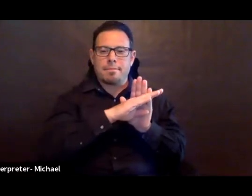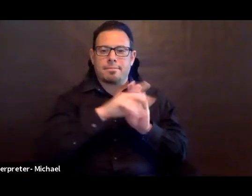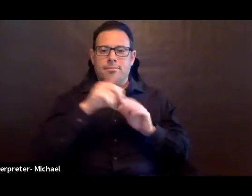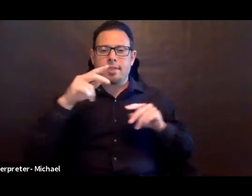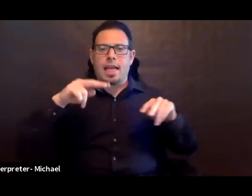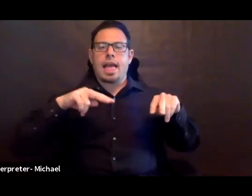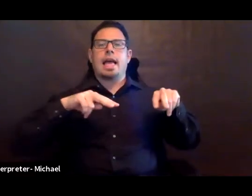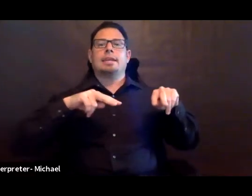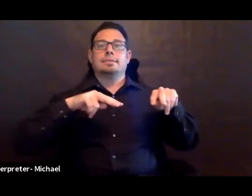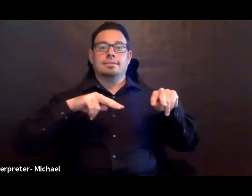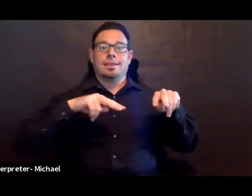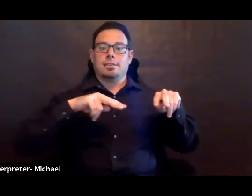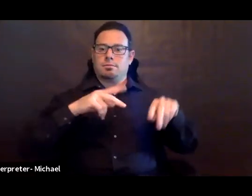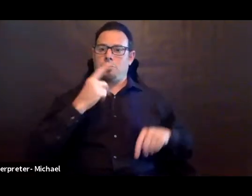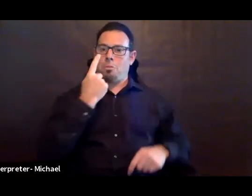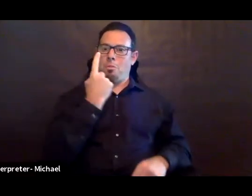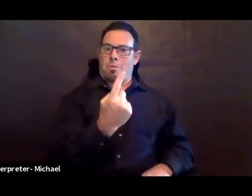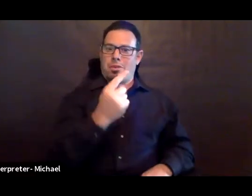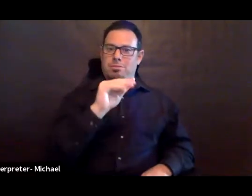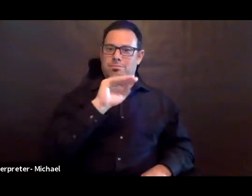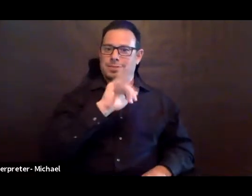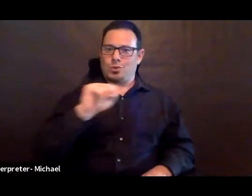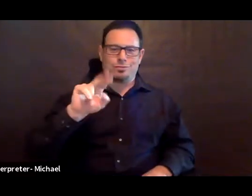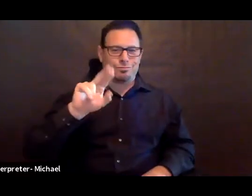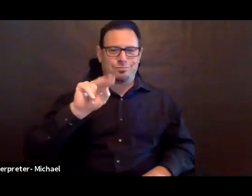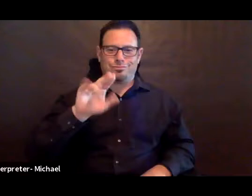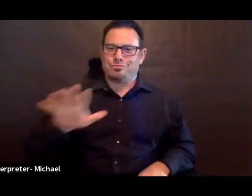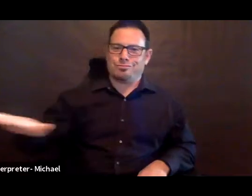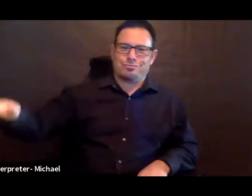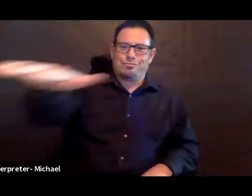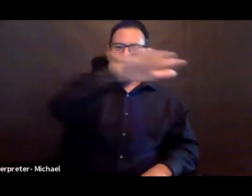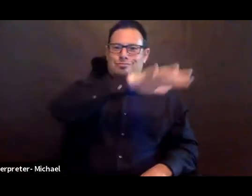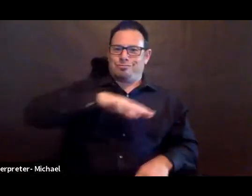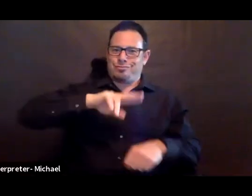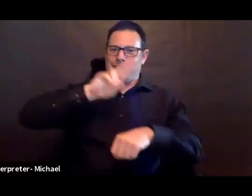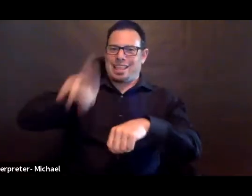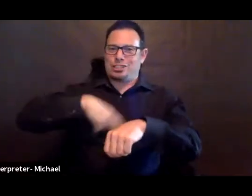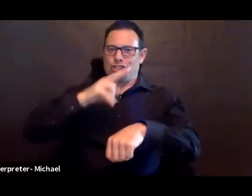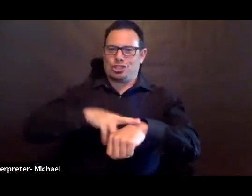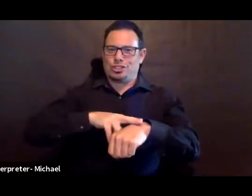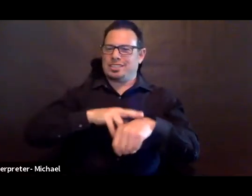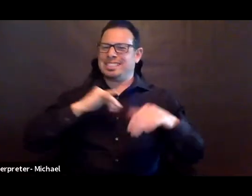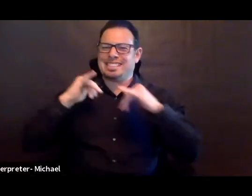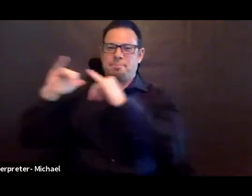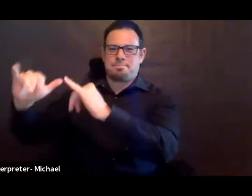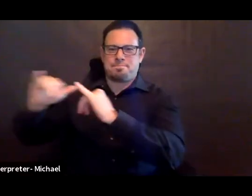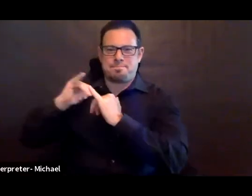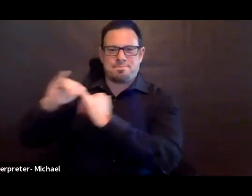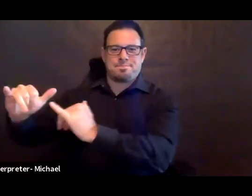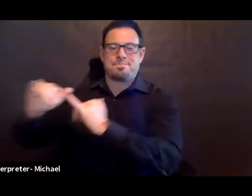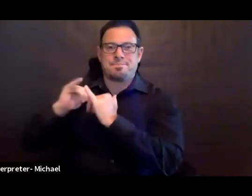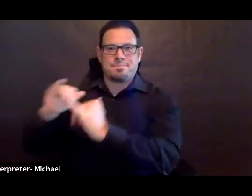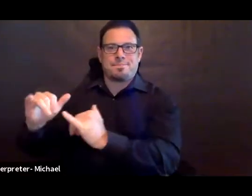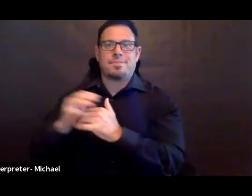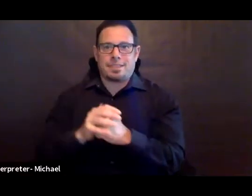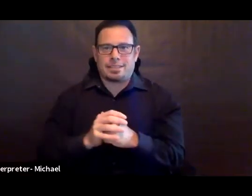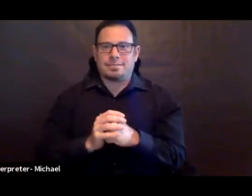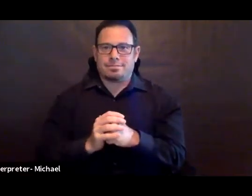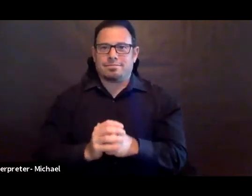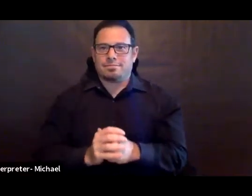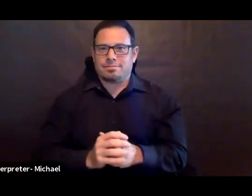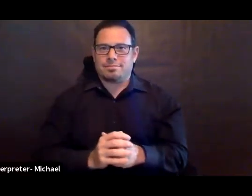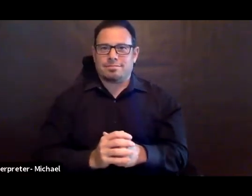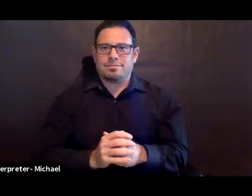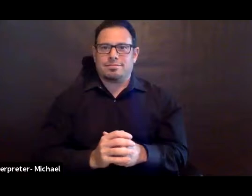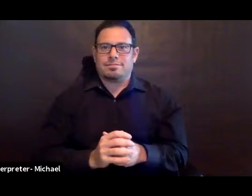we're still seeing a relatively low number of deaths being reported, but we do know that deaths are a trailing